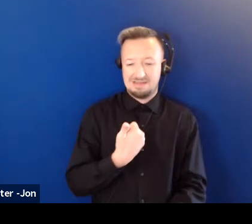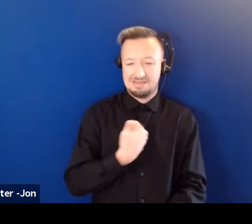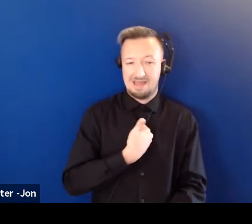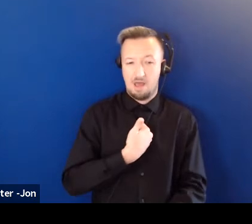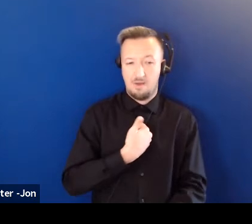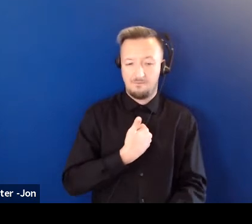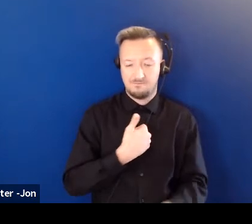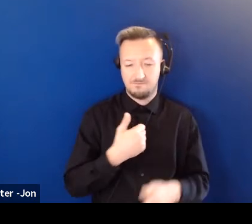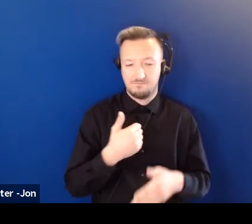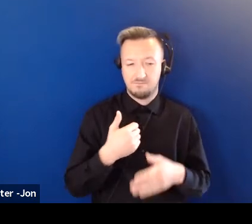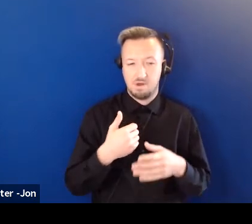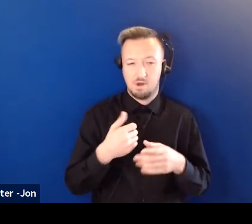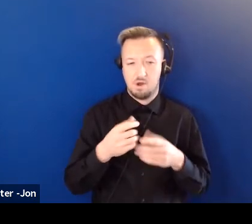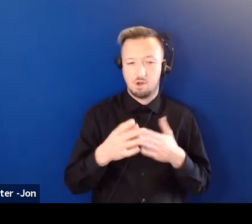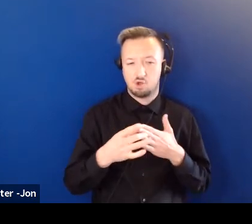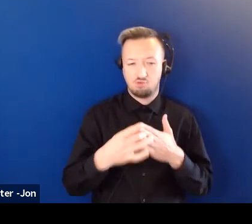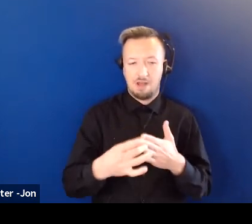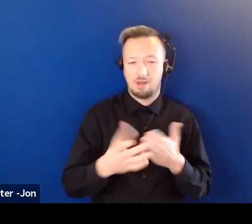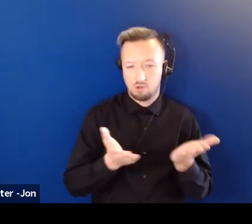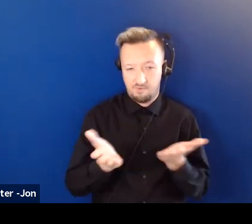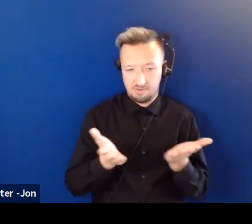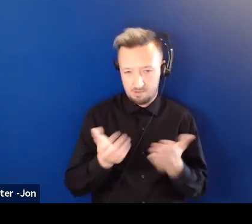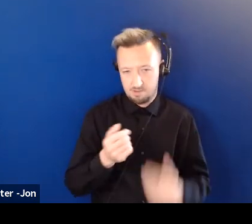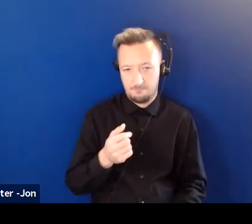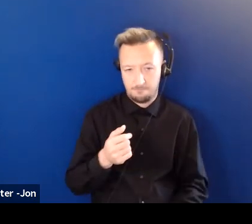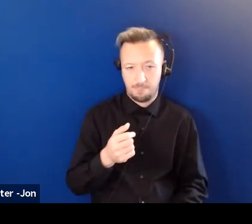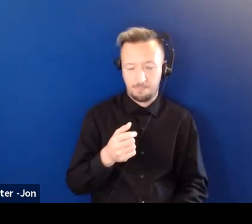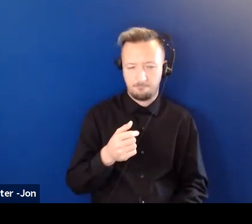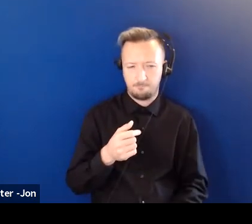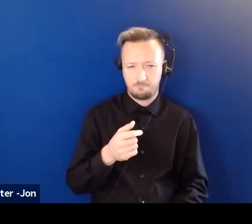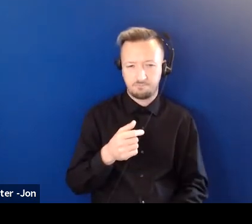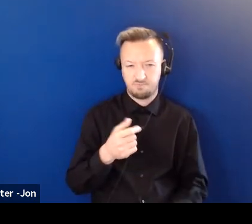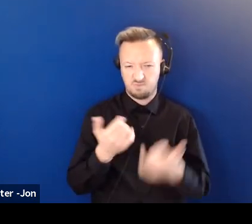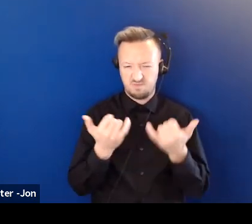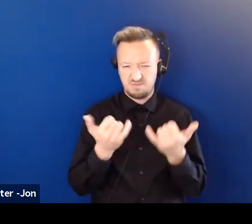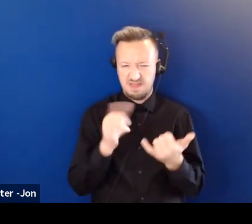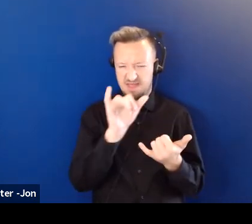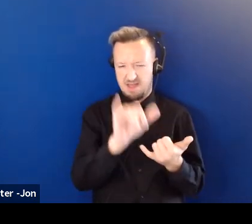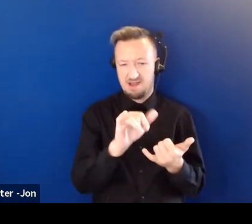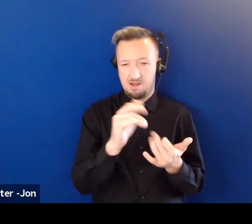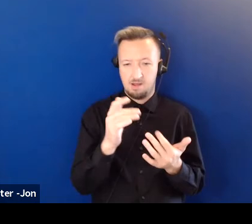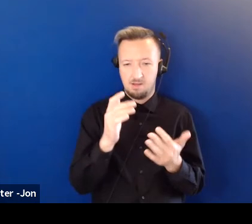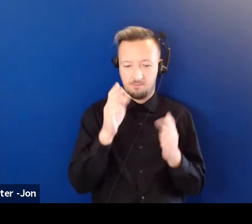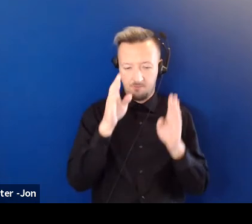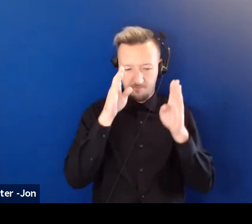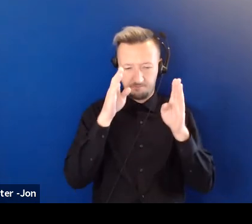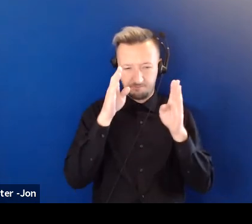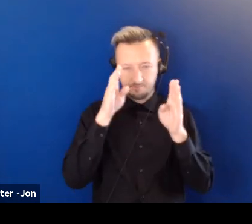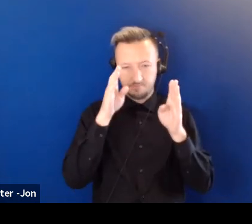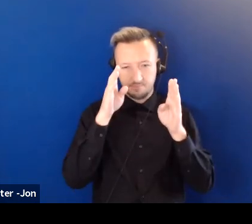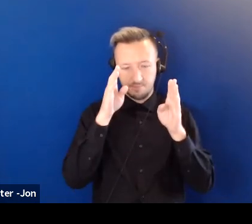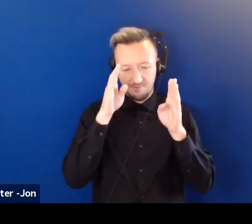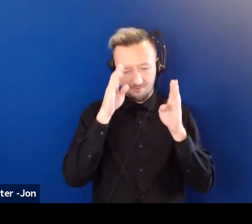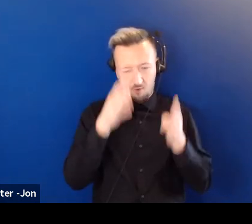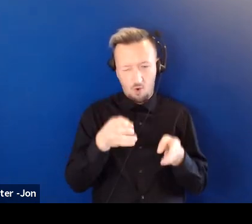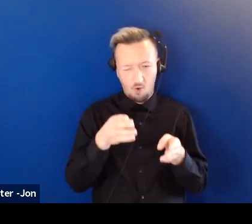services. At the age that we're speaking of right now, these are